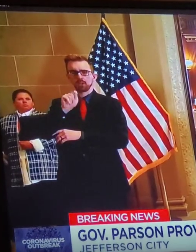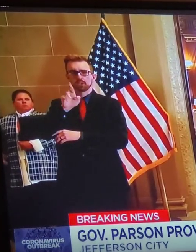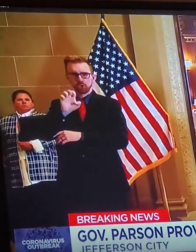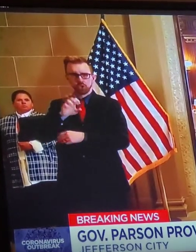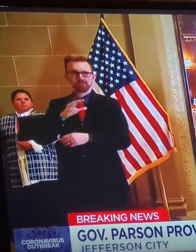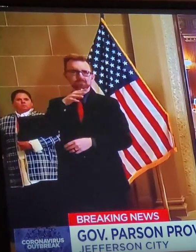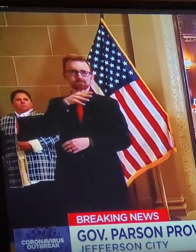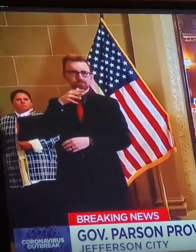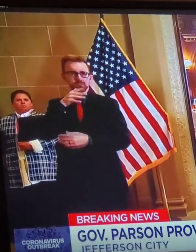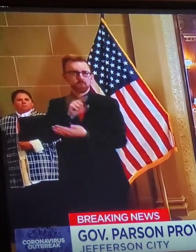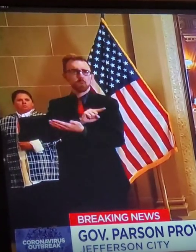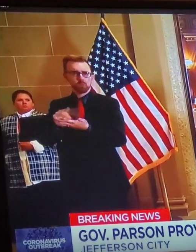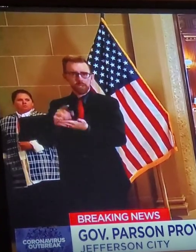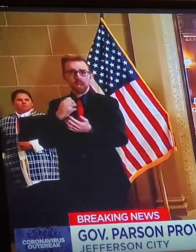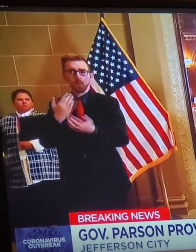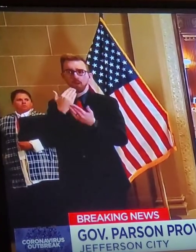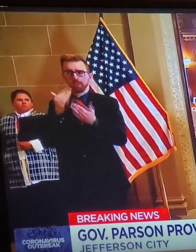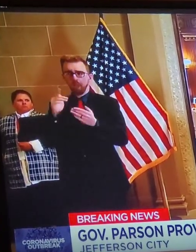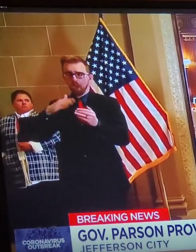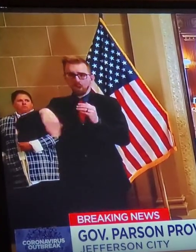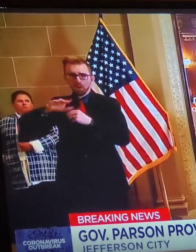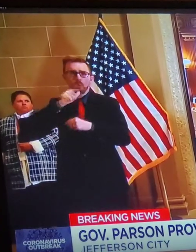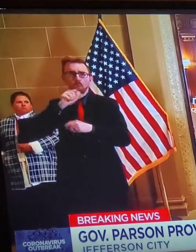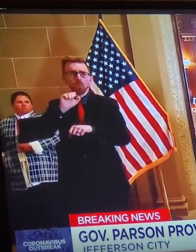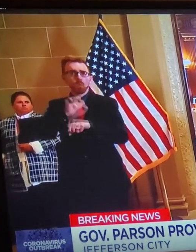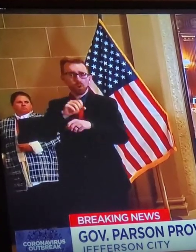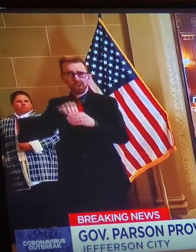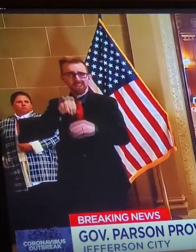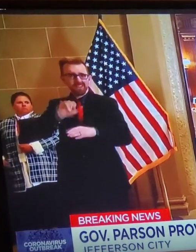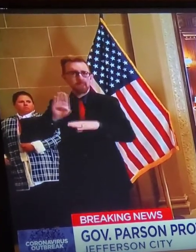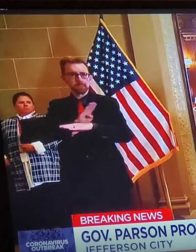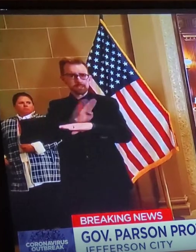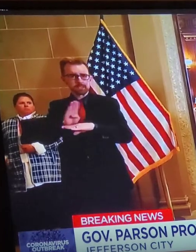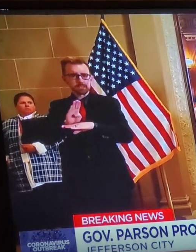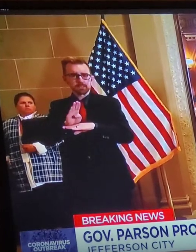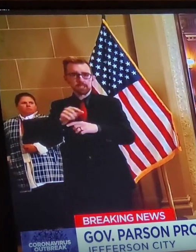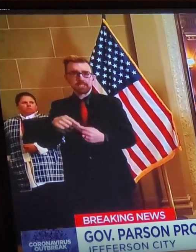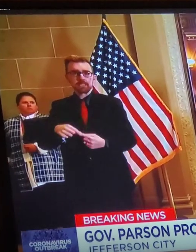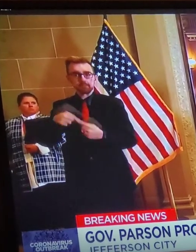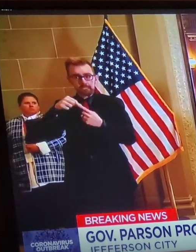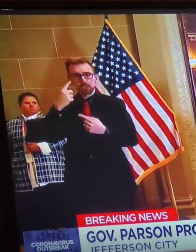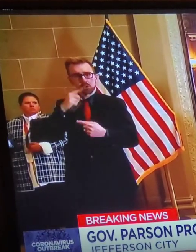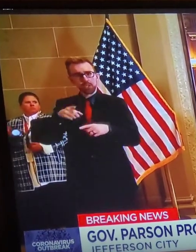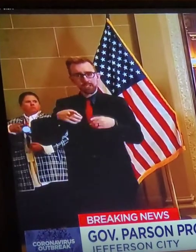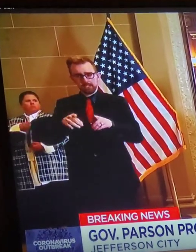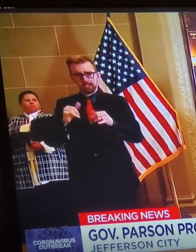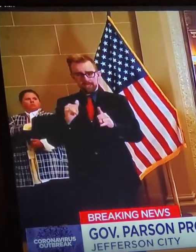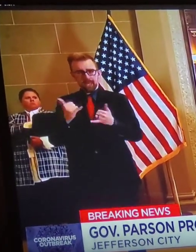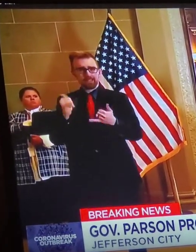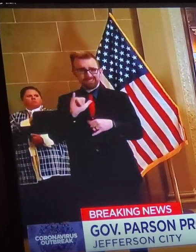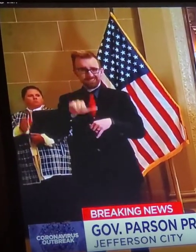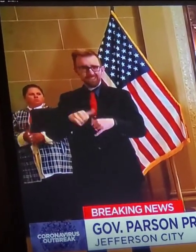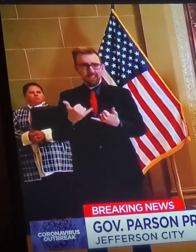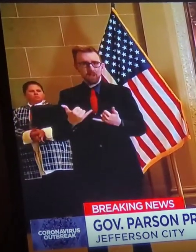all of those in the agriculture industry for what they do, especially during a time like